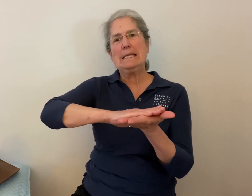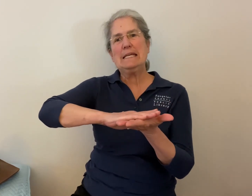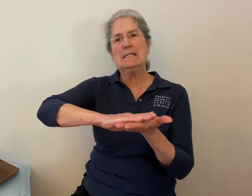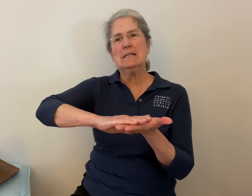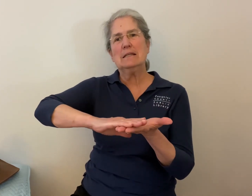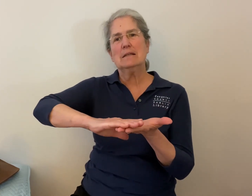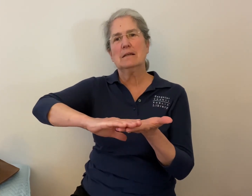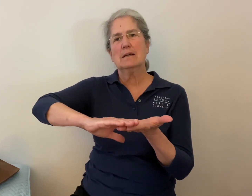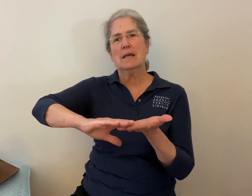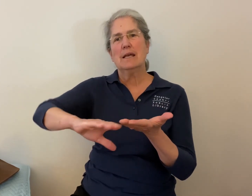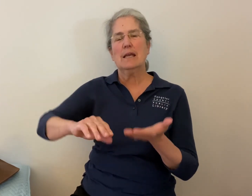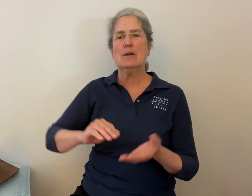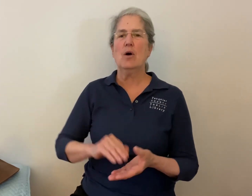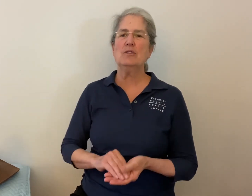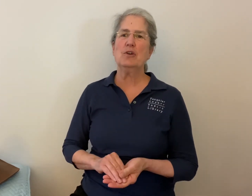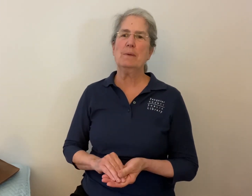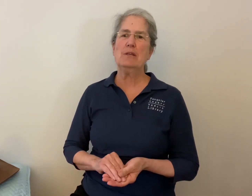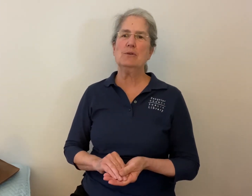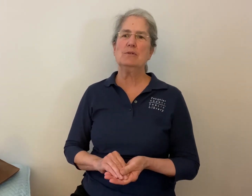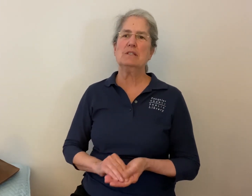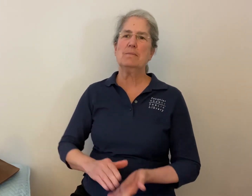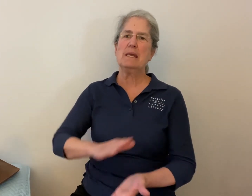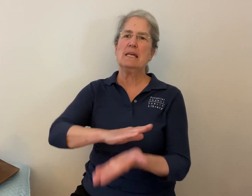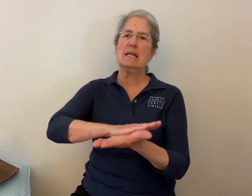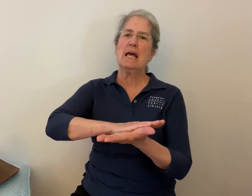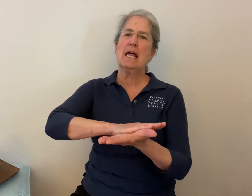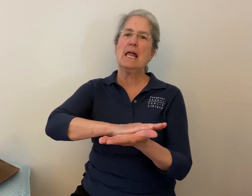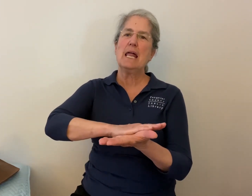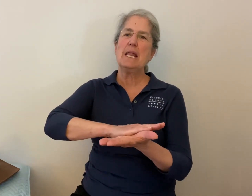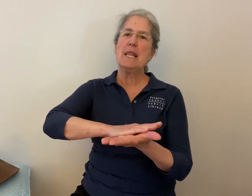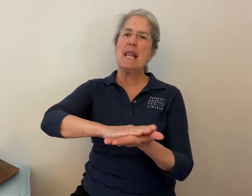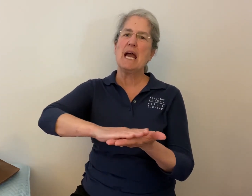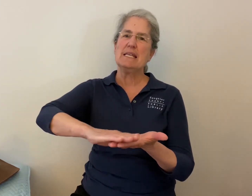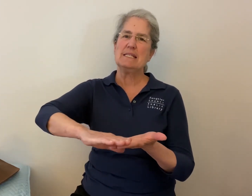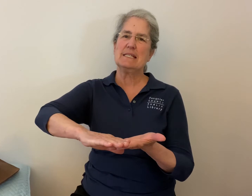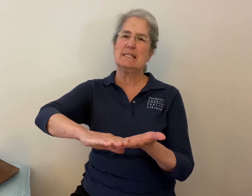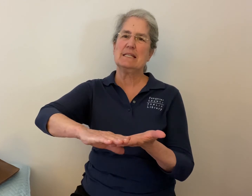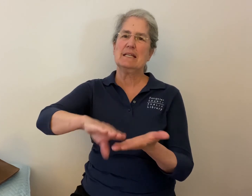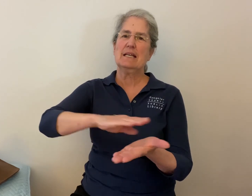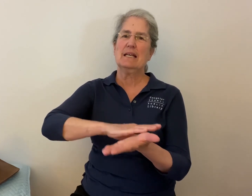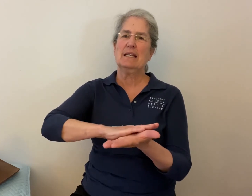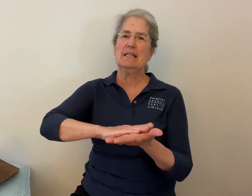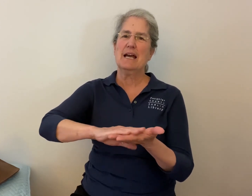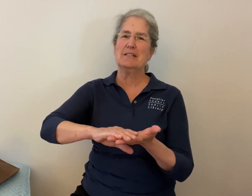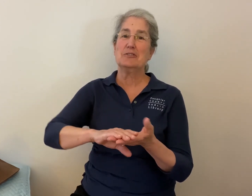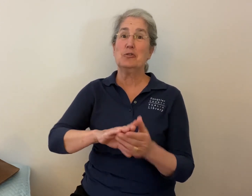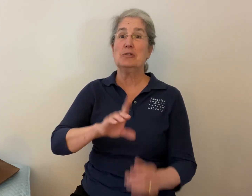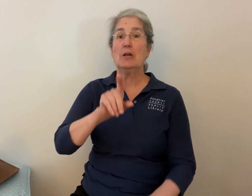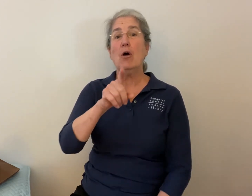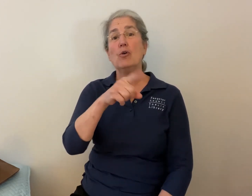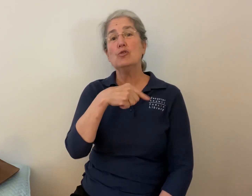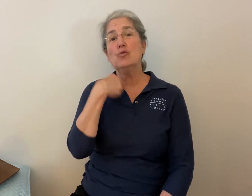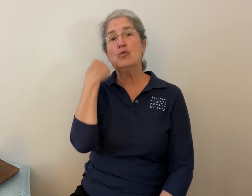clean can also be used to mean nice. Nice. So you could say, oh, you